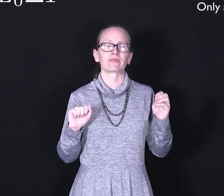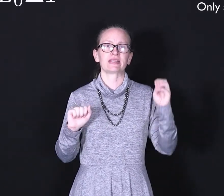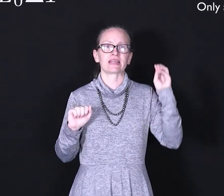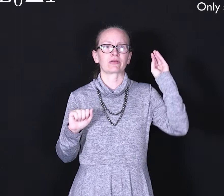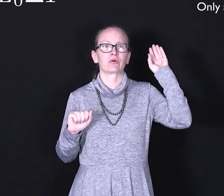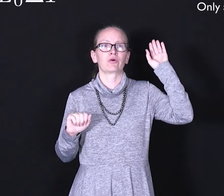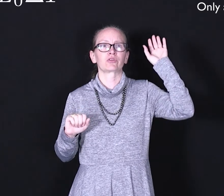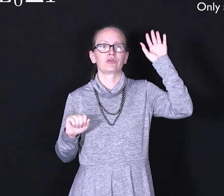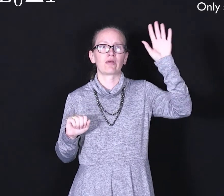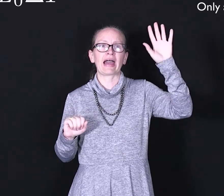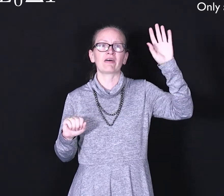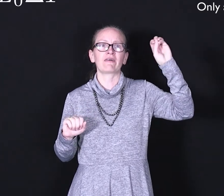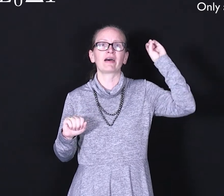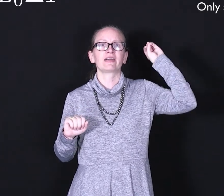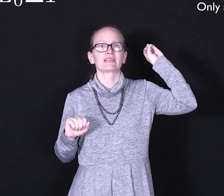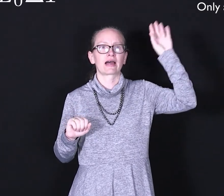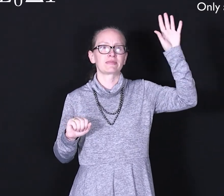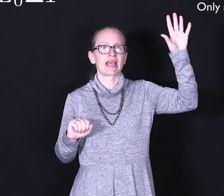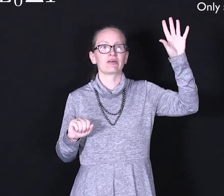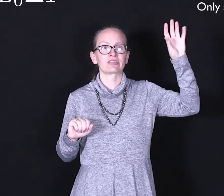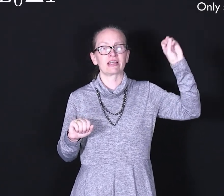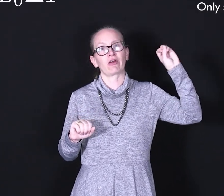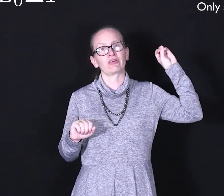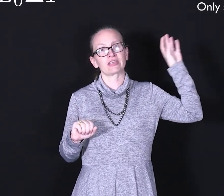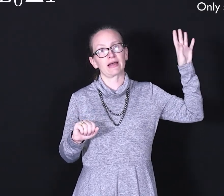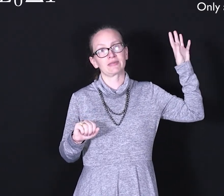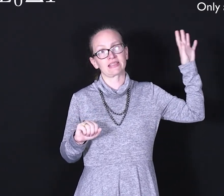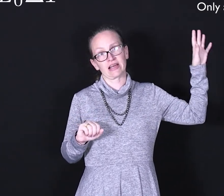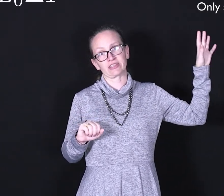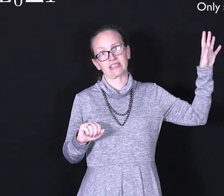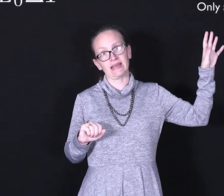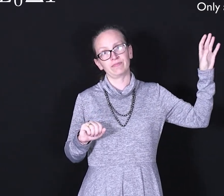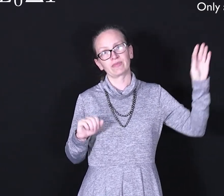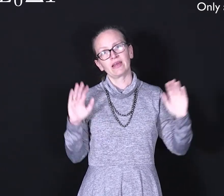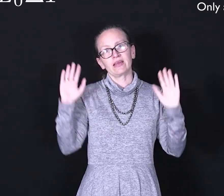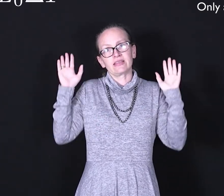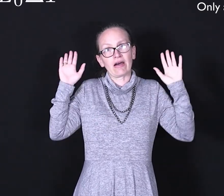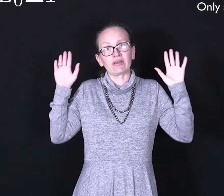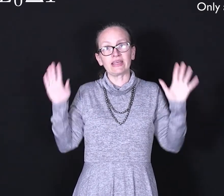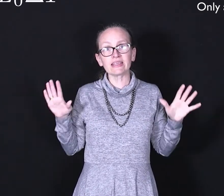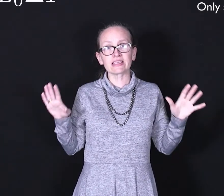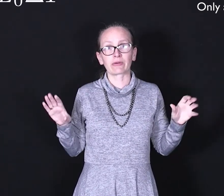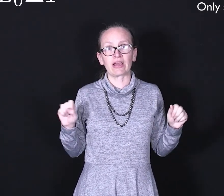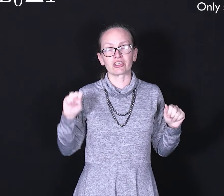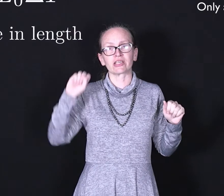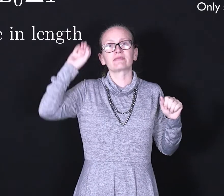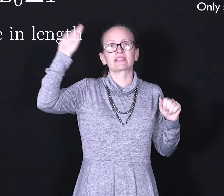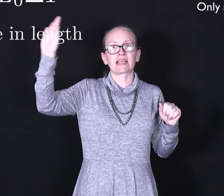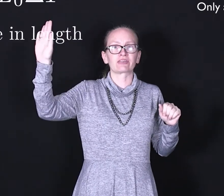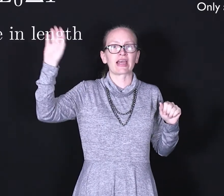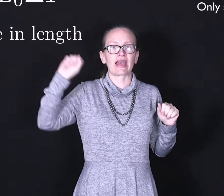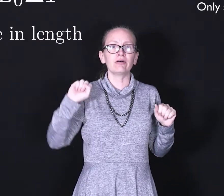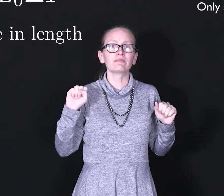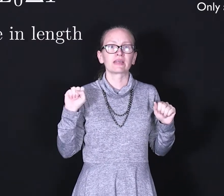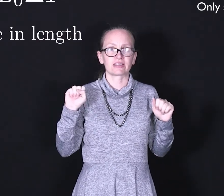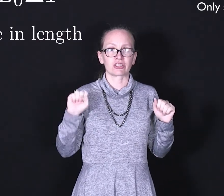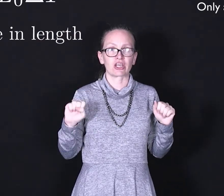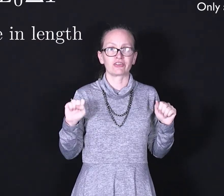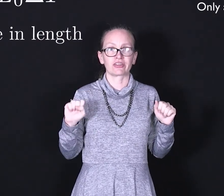is equal to alpha times L0 times delta T. Now, in this equation, delta L is the change in